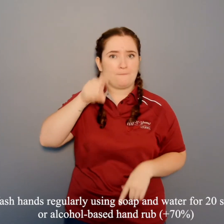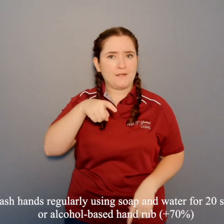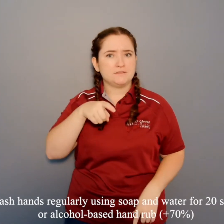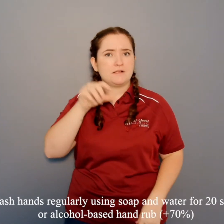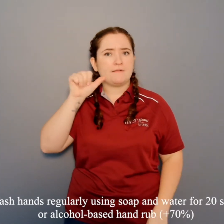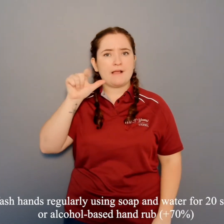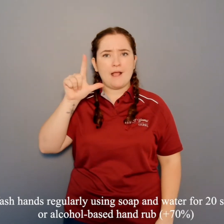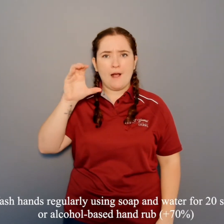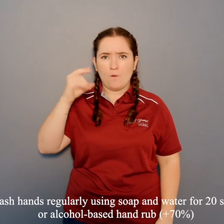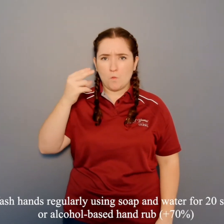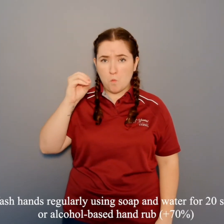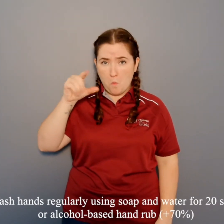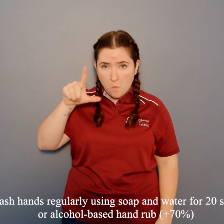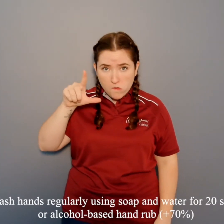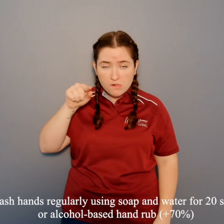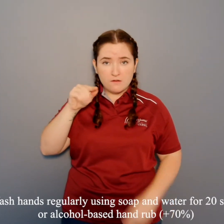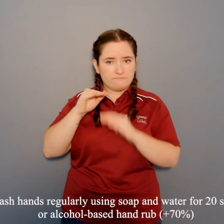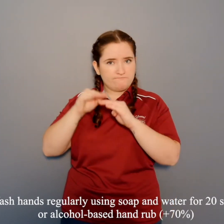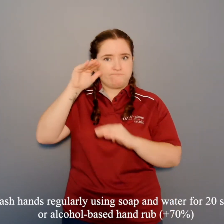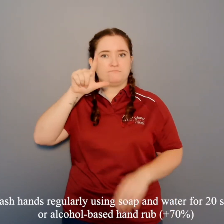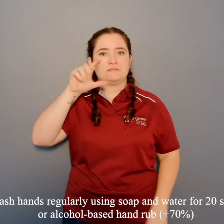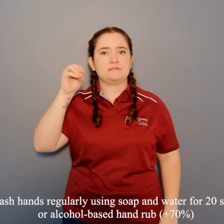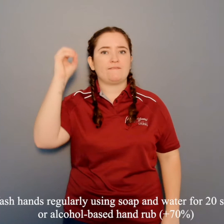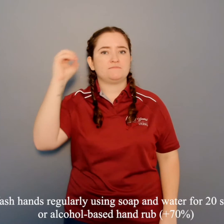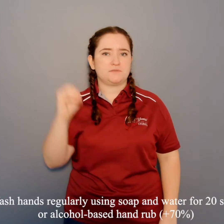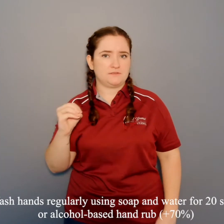is alcohol based of at least 70% or above.